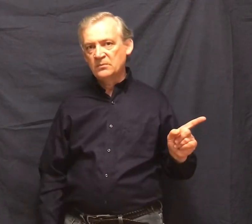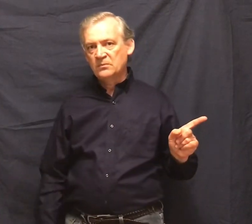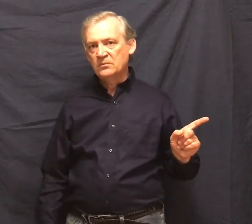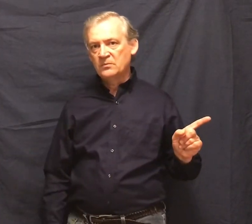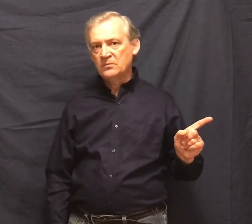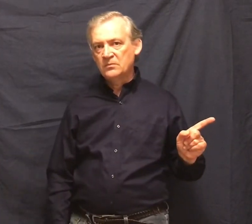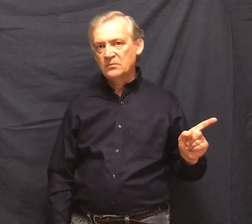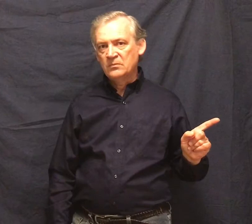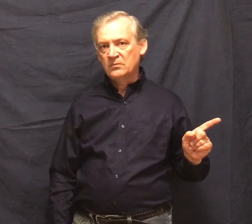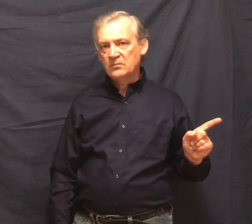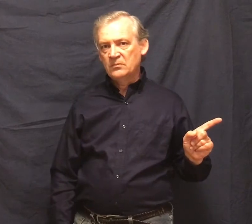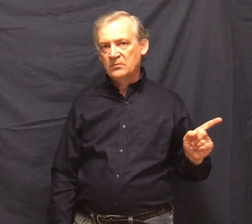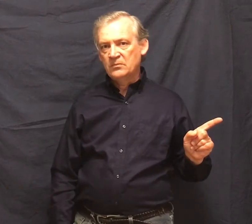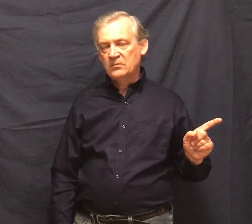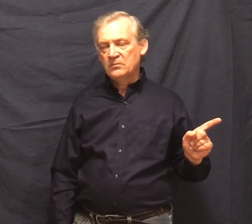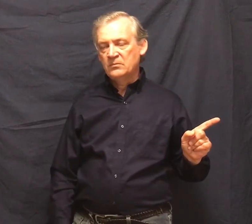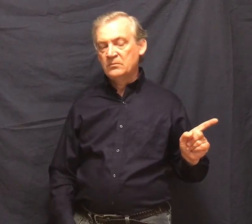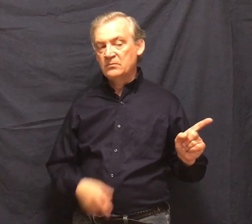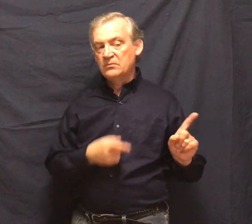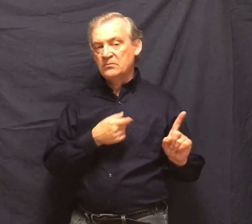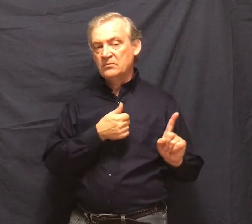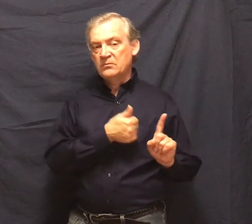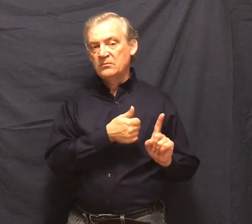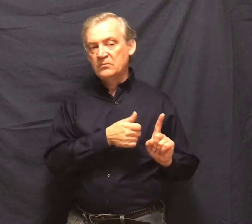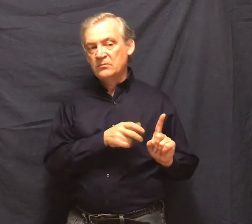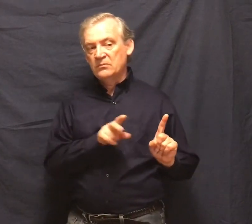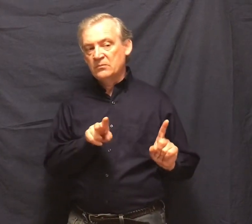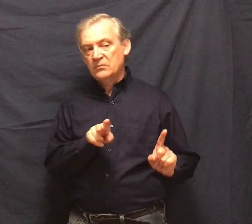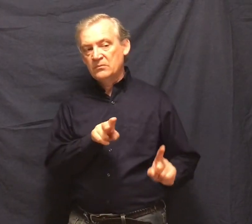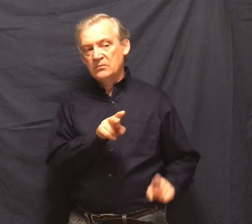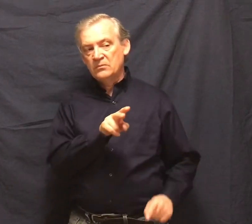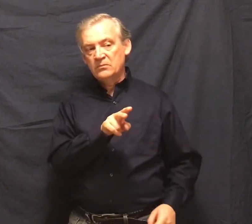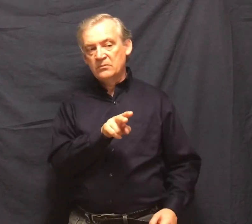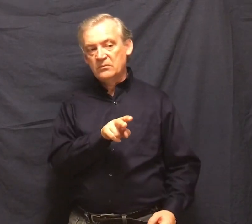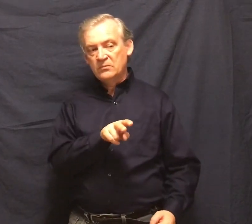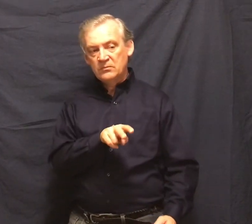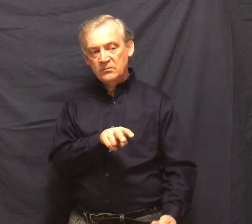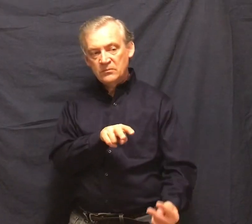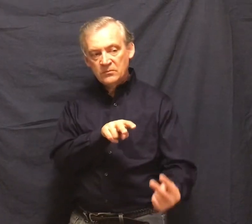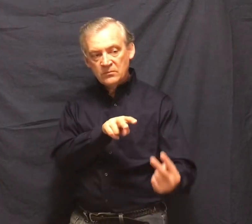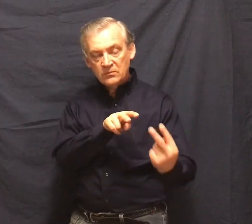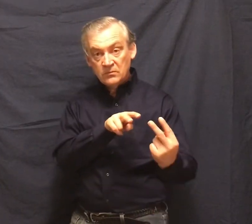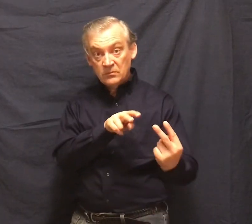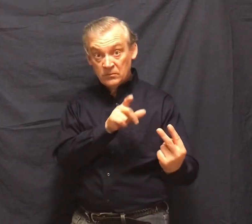And she looked longest at Lenny, until he dropped his eyes in embarrassment.